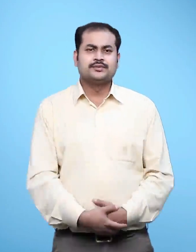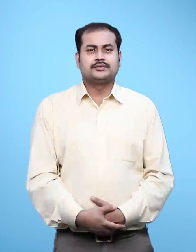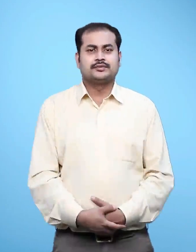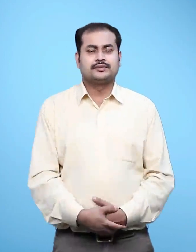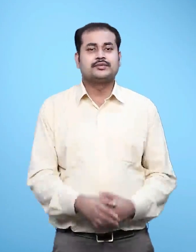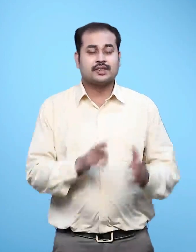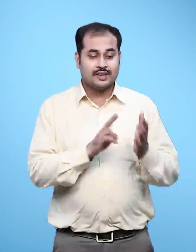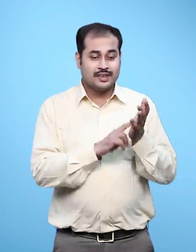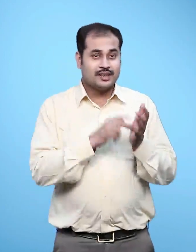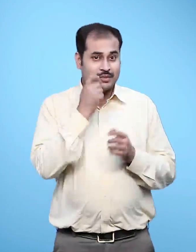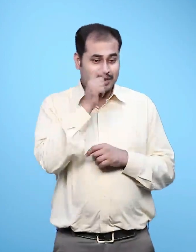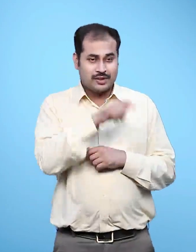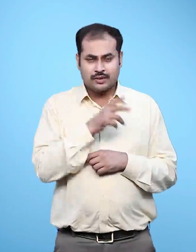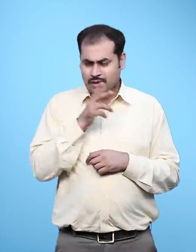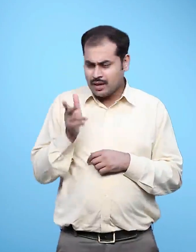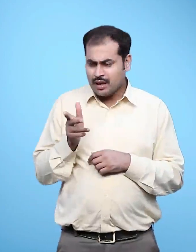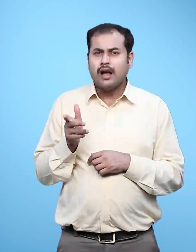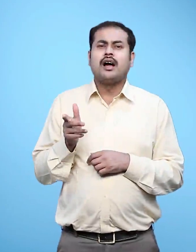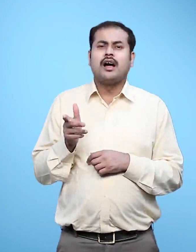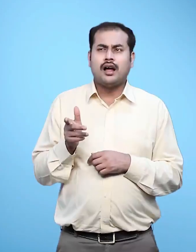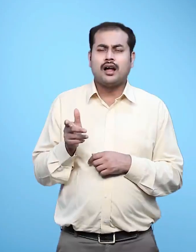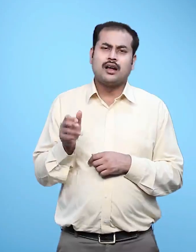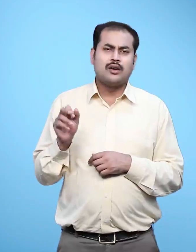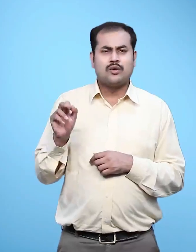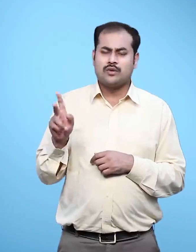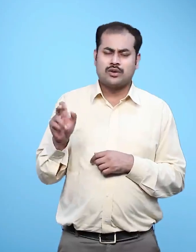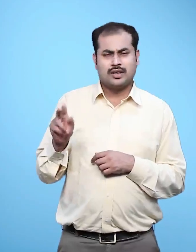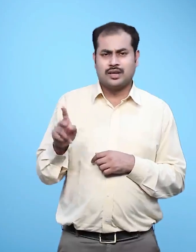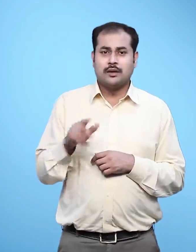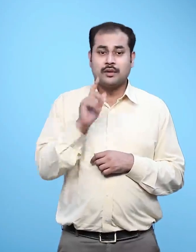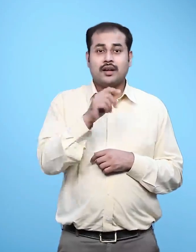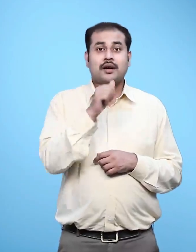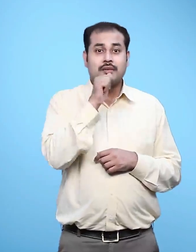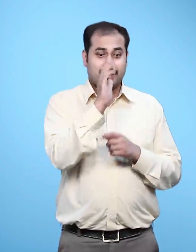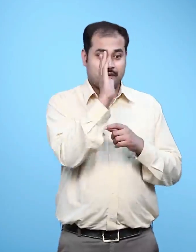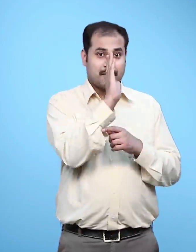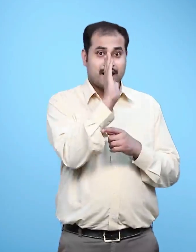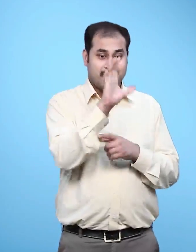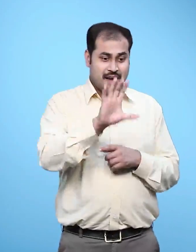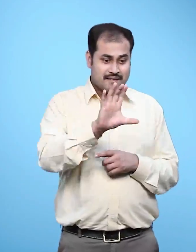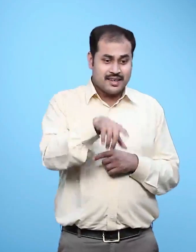Chaitra, Nazeem responds Let's sell one big glass for rupees 10.